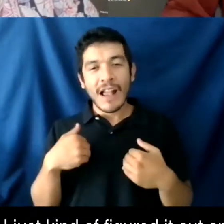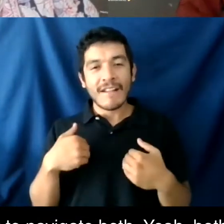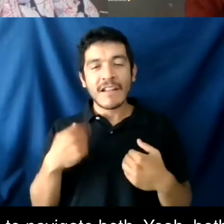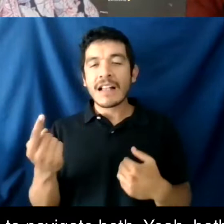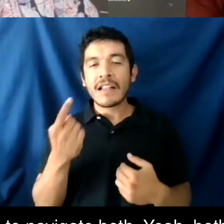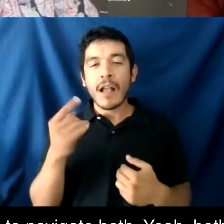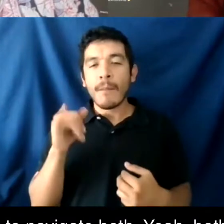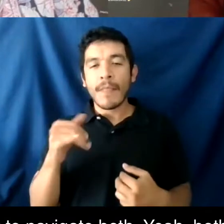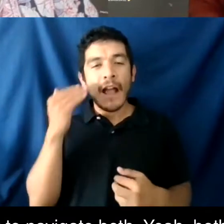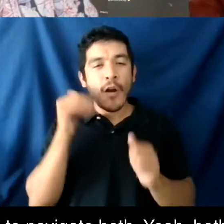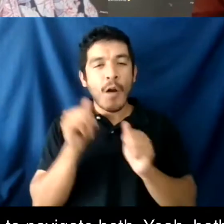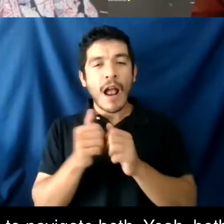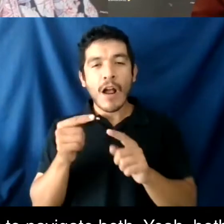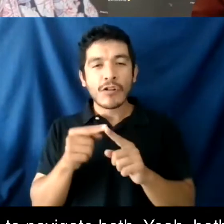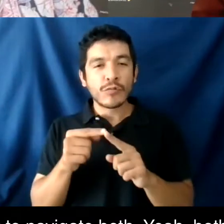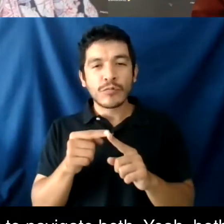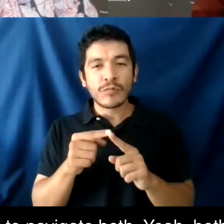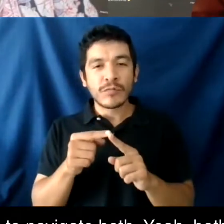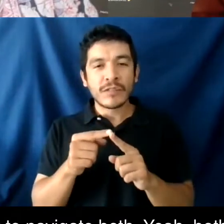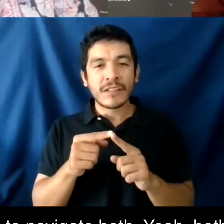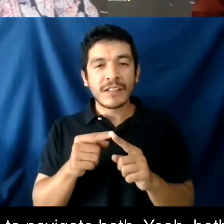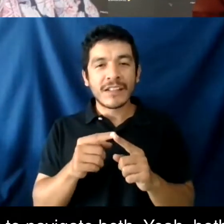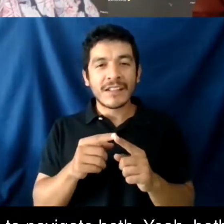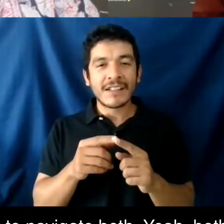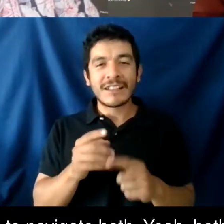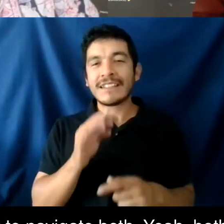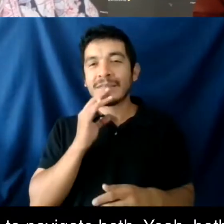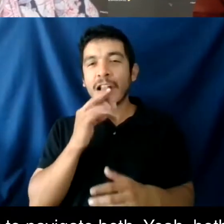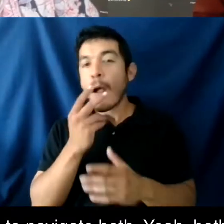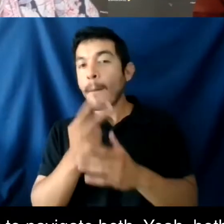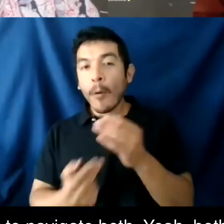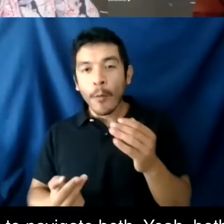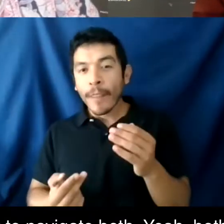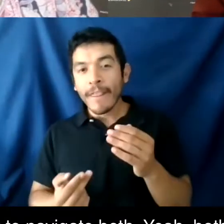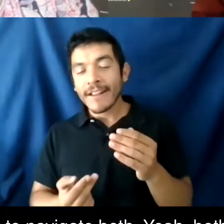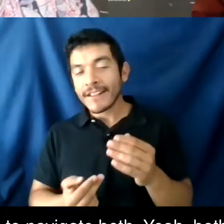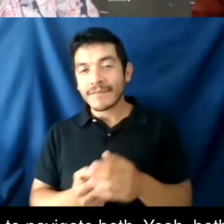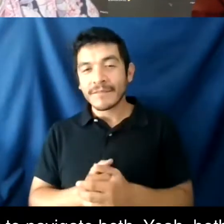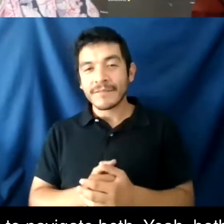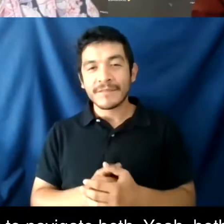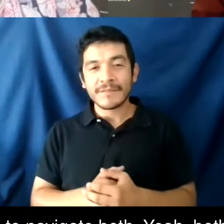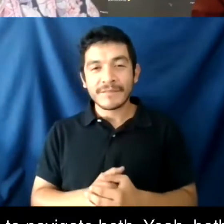someone that knows how to navigate both